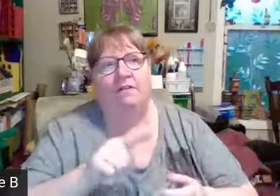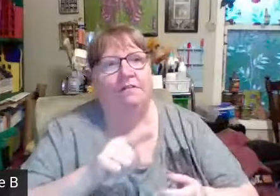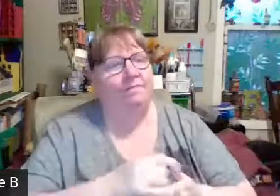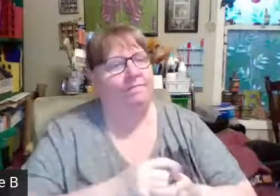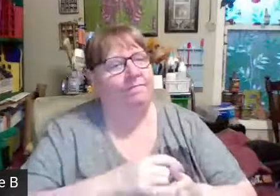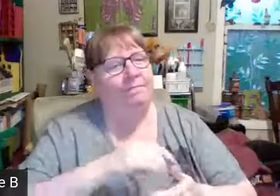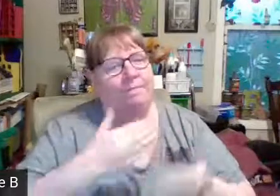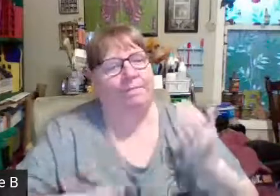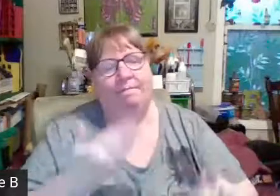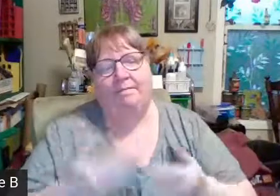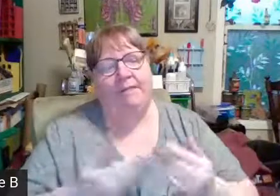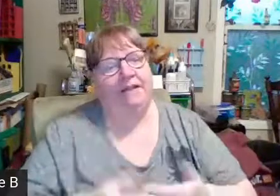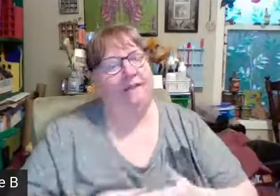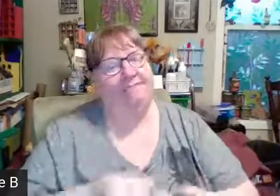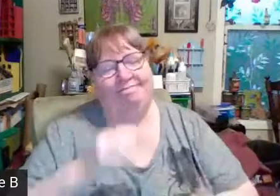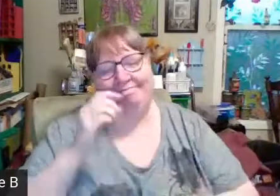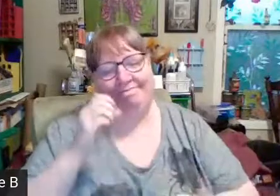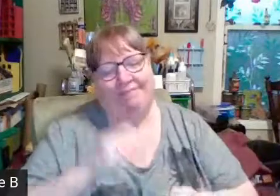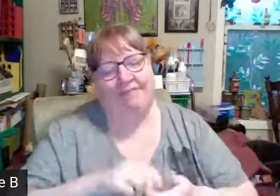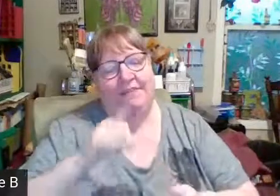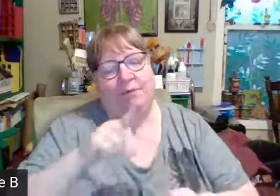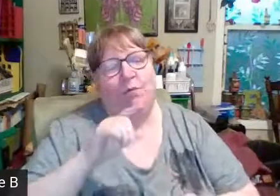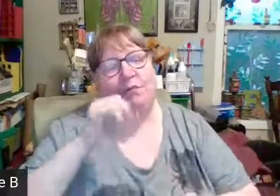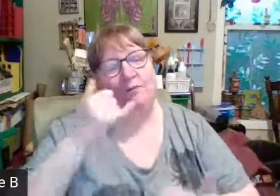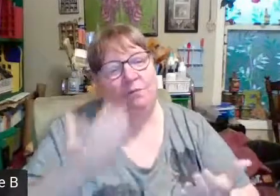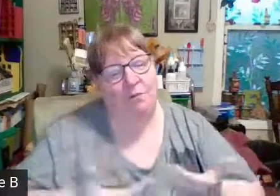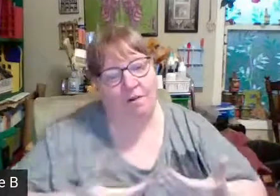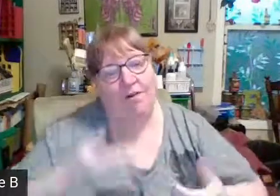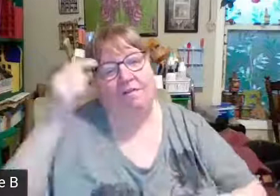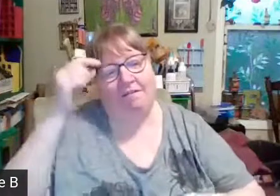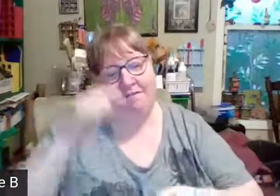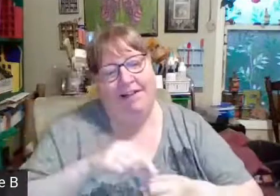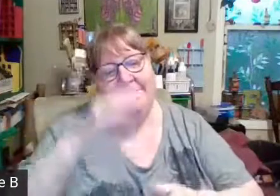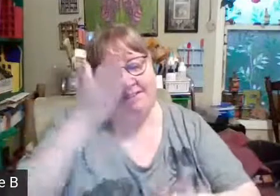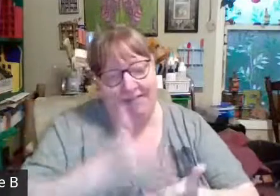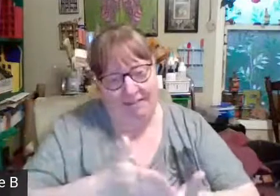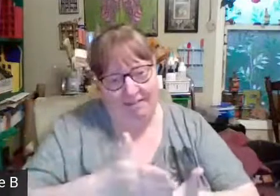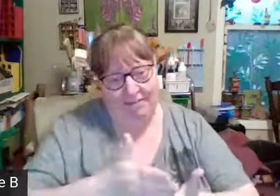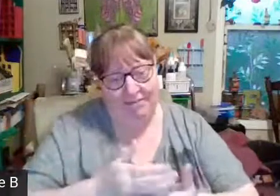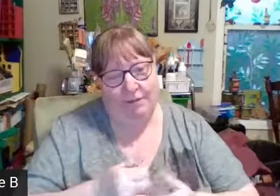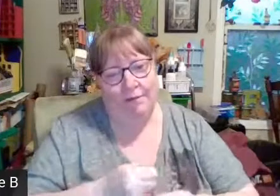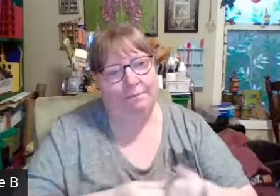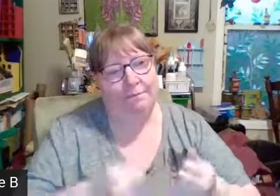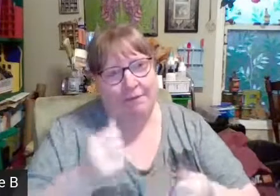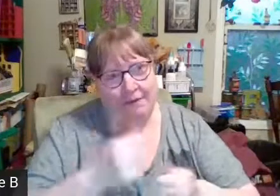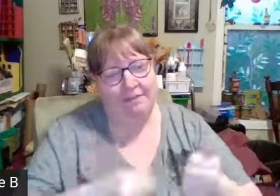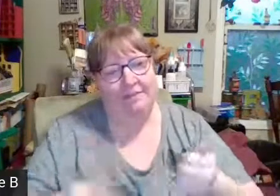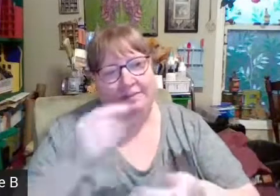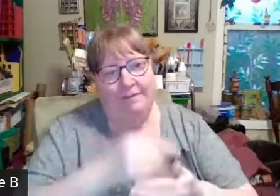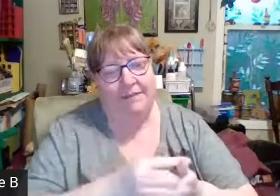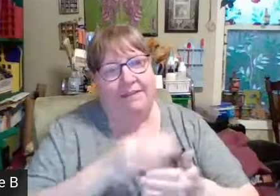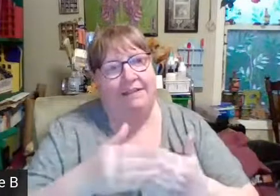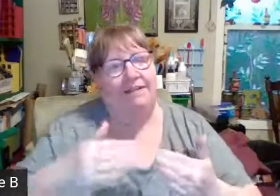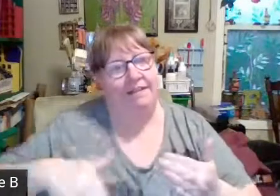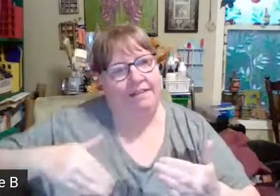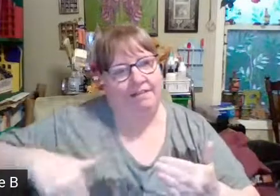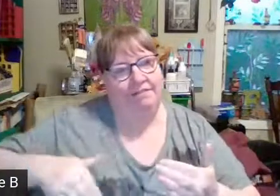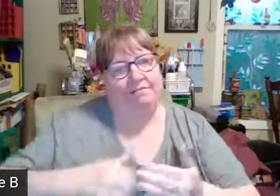you know, for several months or even maybe at all. It's always good to have that on there, but just